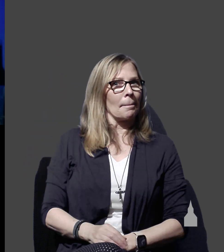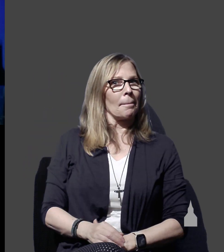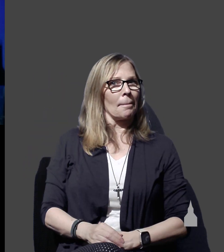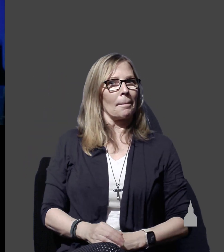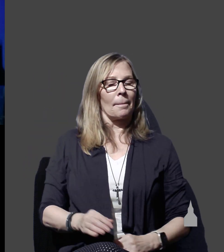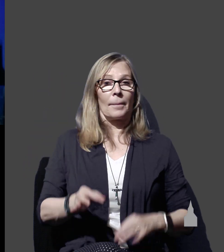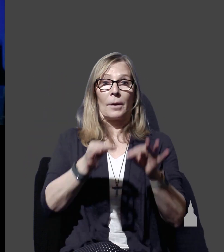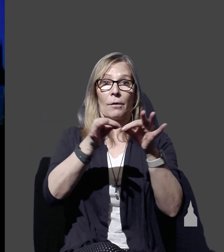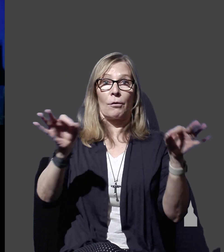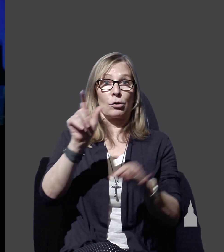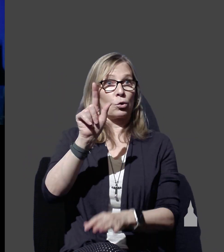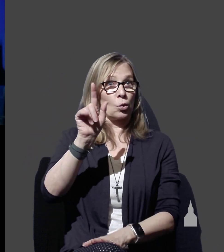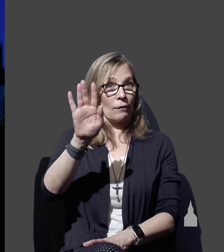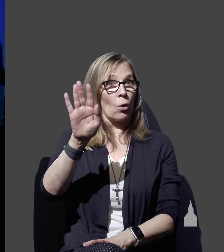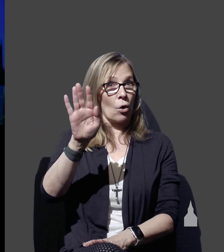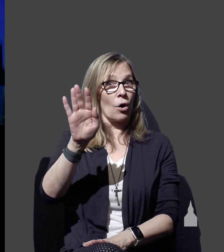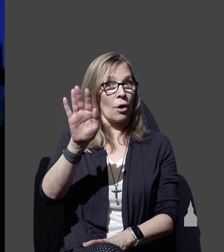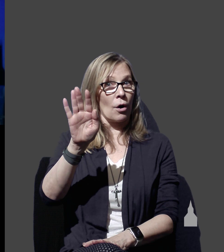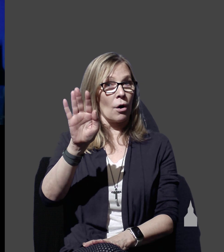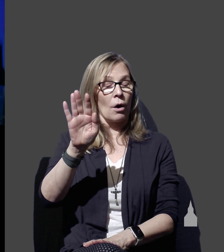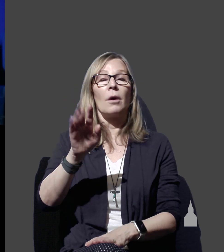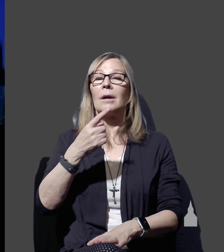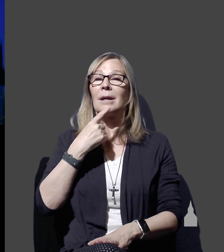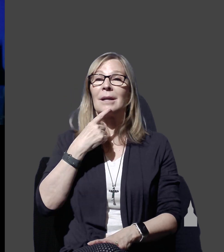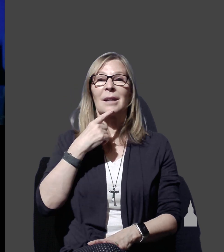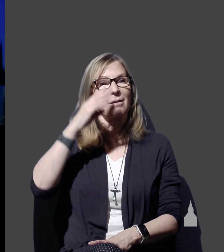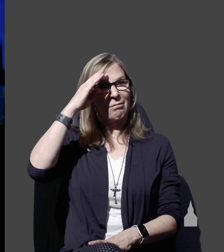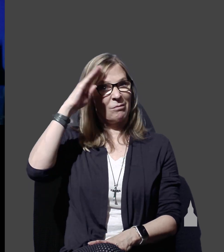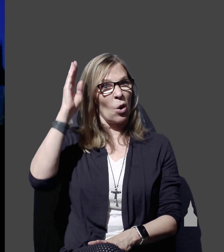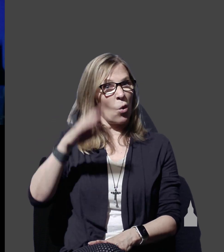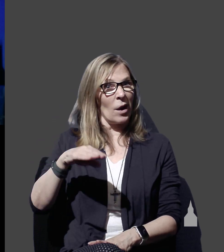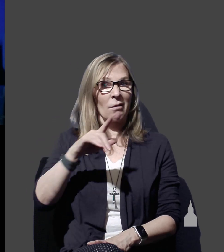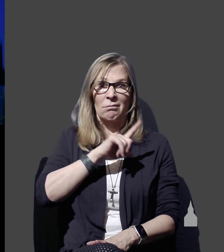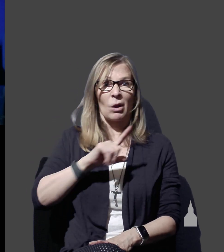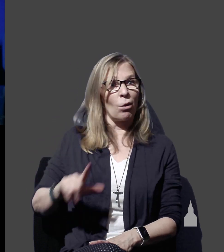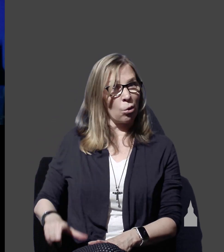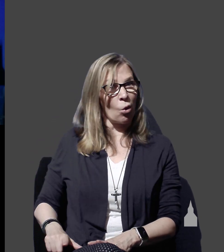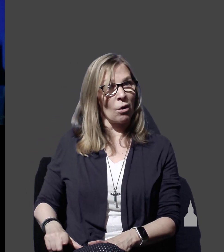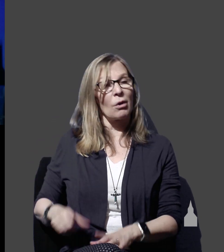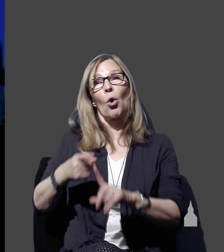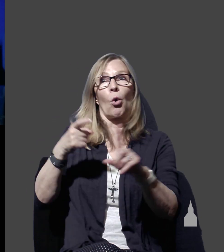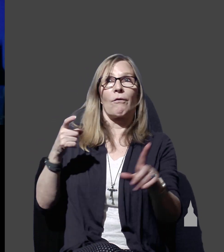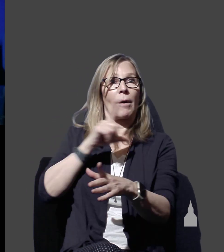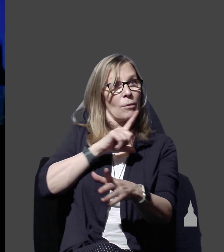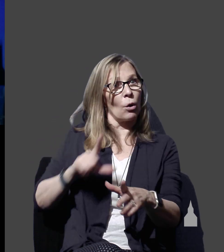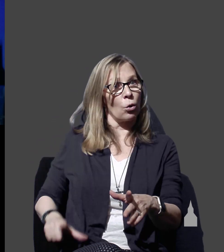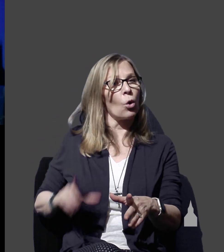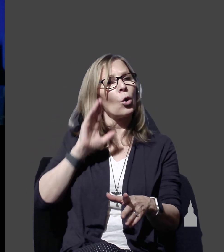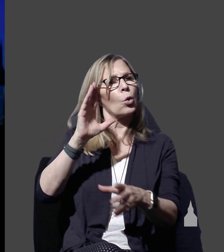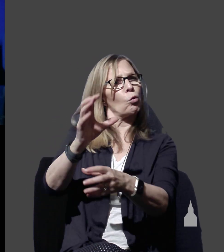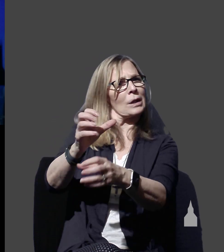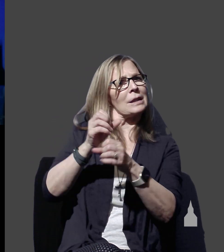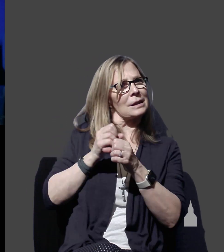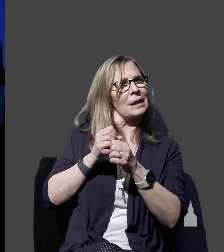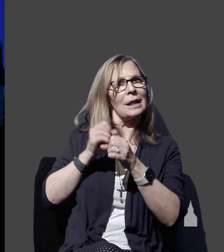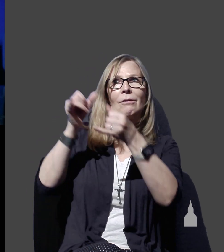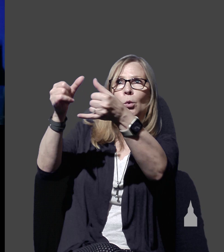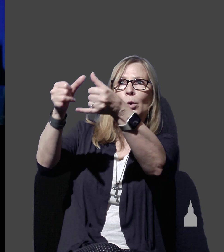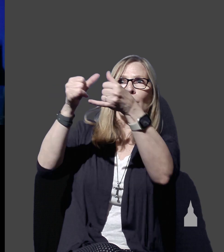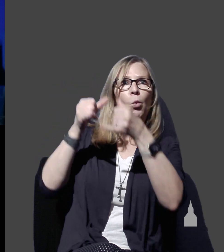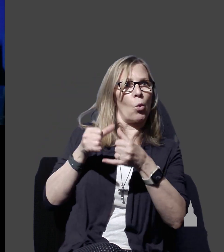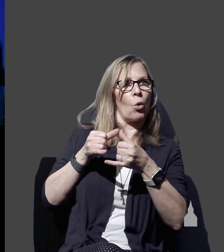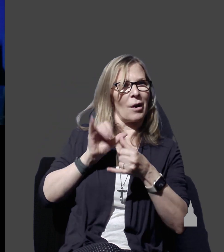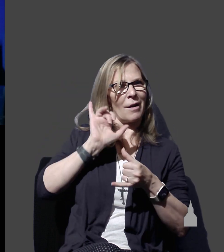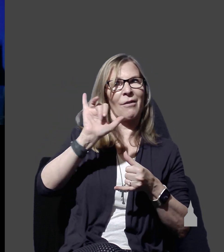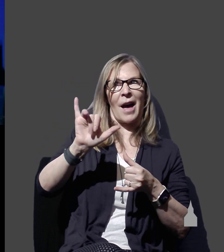Now, verse 24, he starts out by saying, knowing that the Lord, that from the Lord you will receive the reward of the inheritance. In other words, I